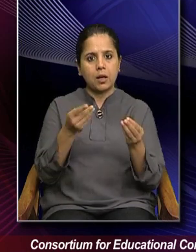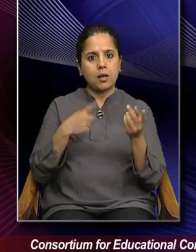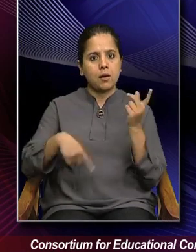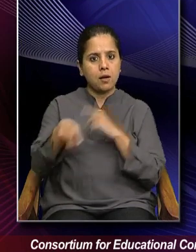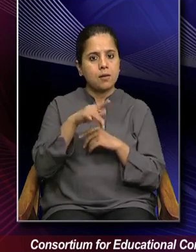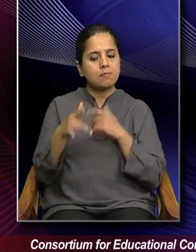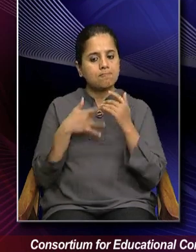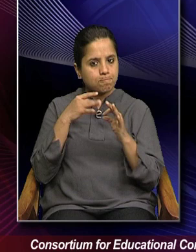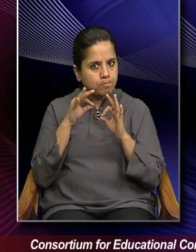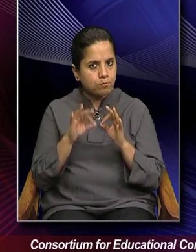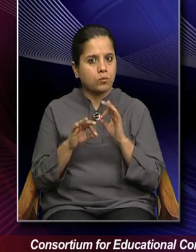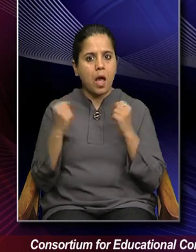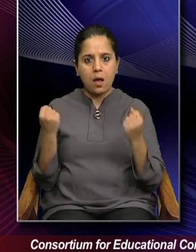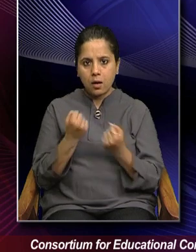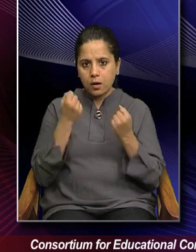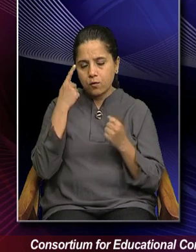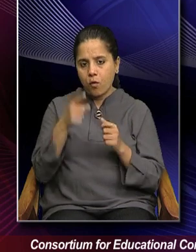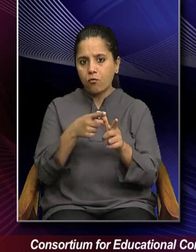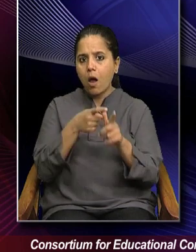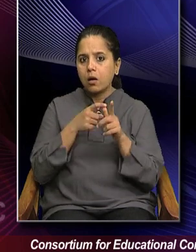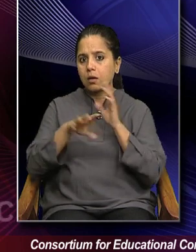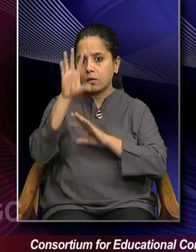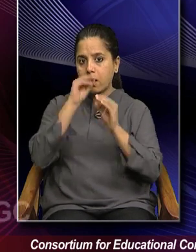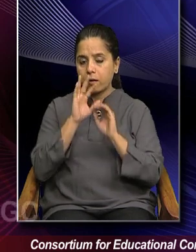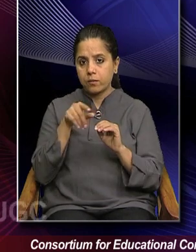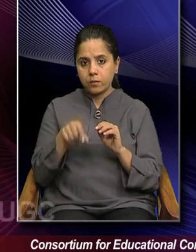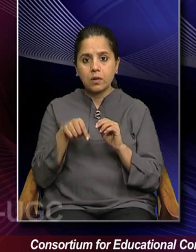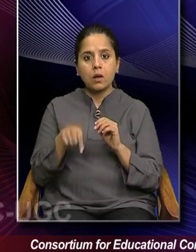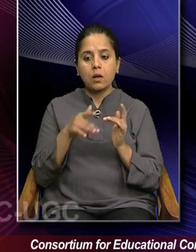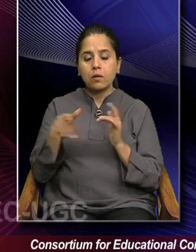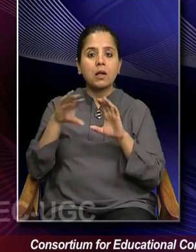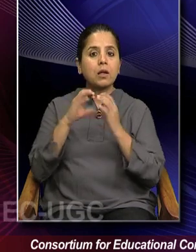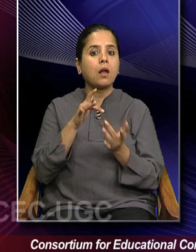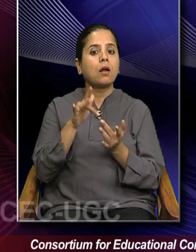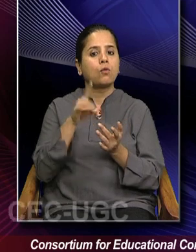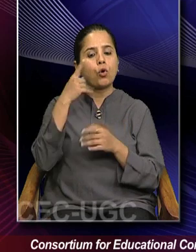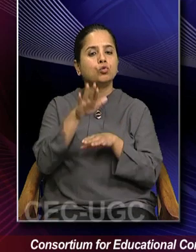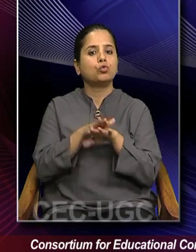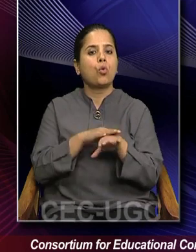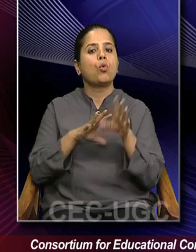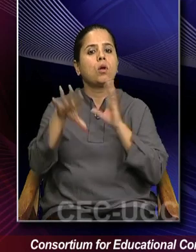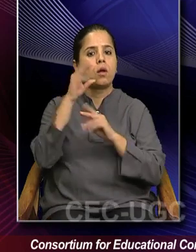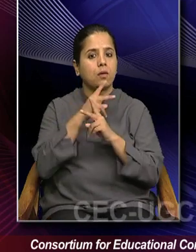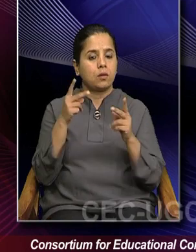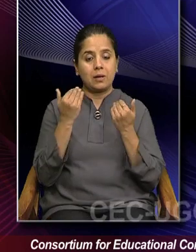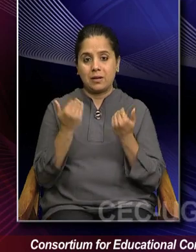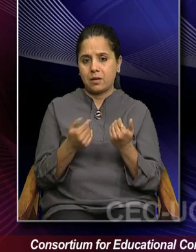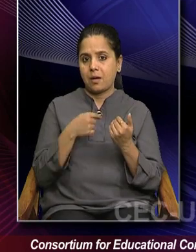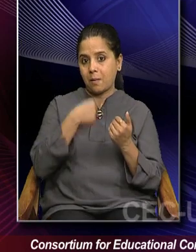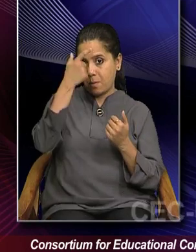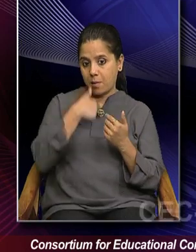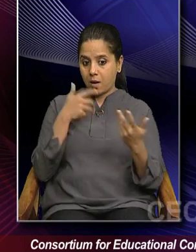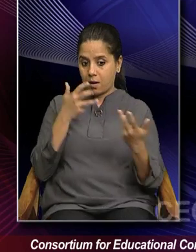enrichment in the activities for the fast learners and remedial classes for the slow learners. So, this